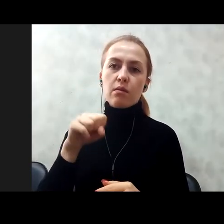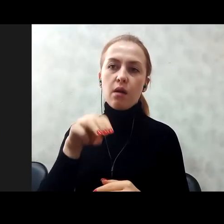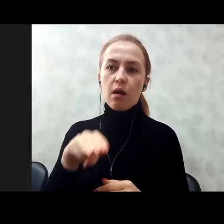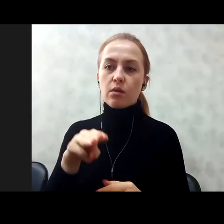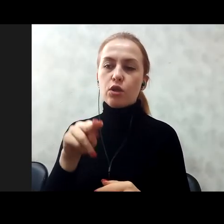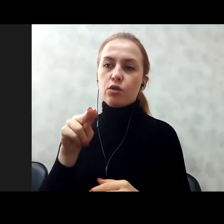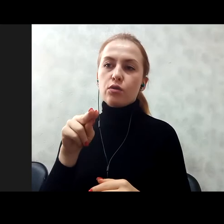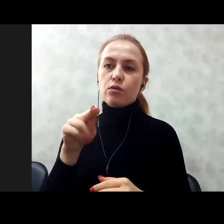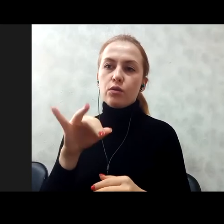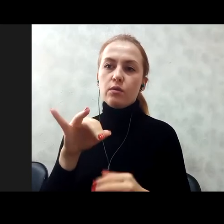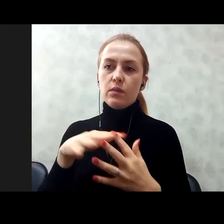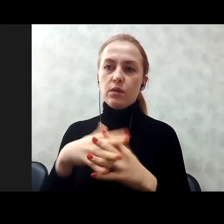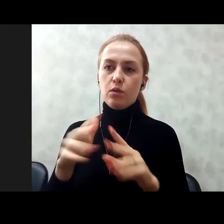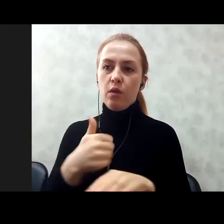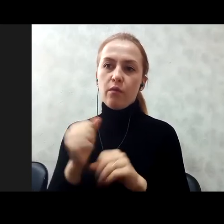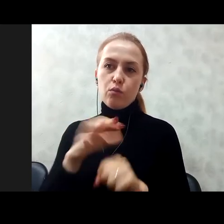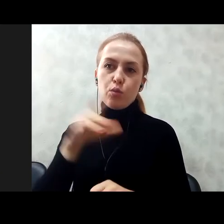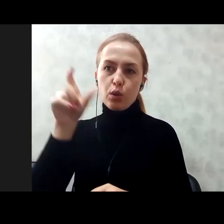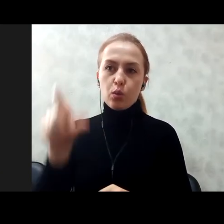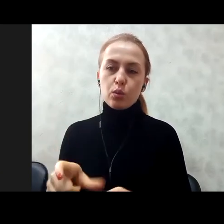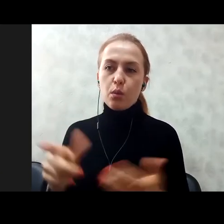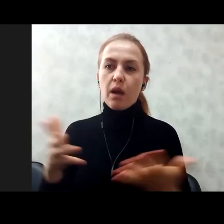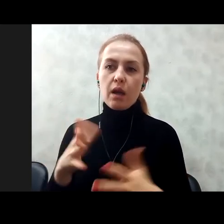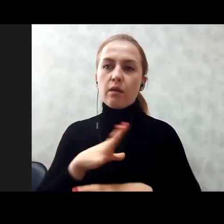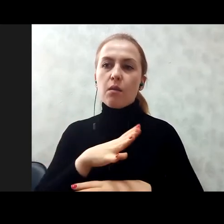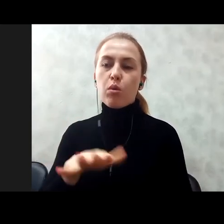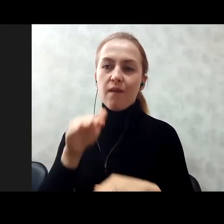the candidate can be